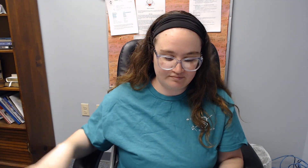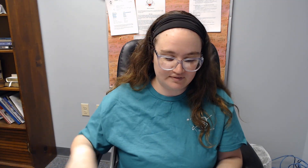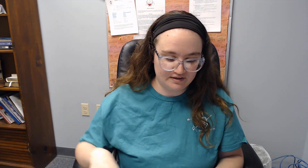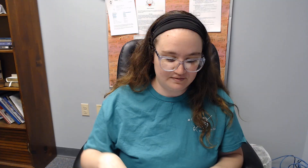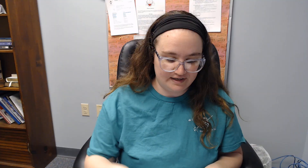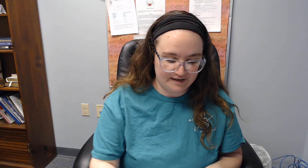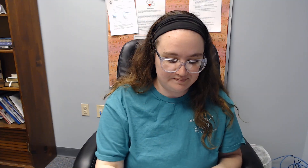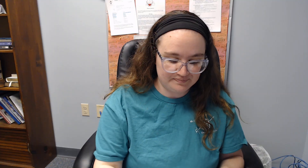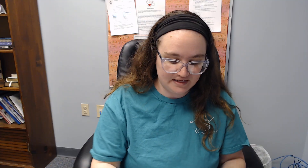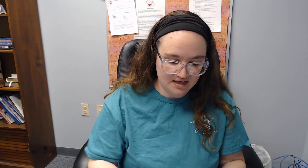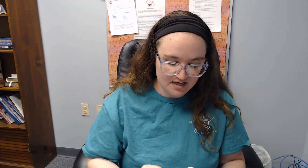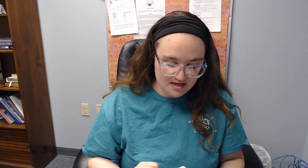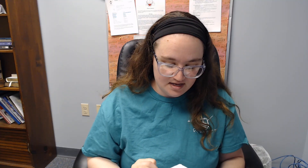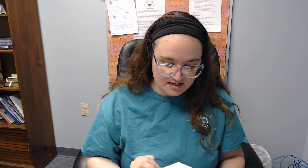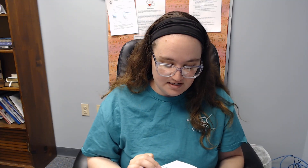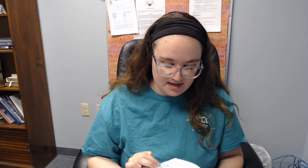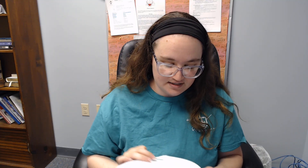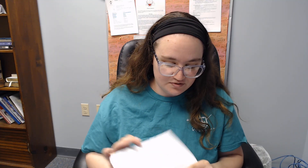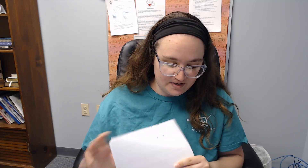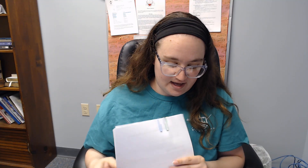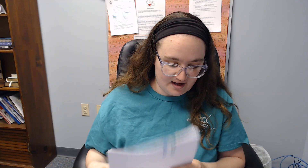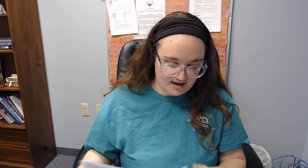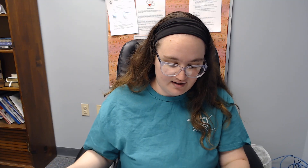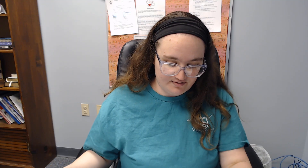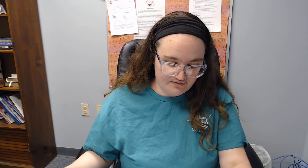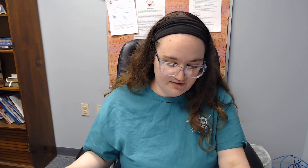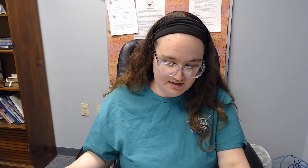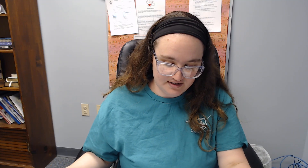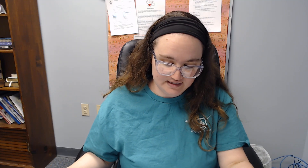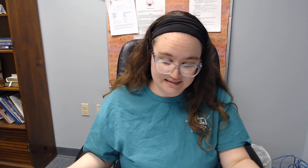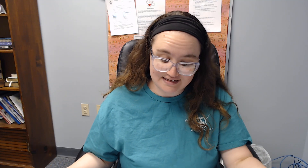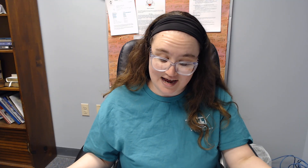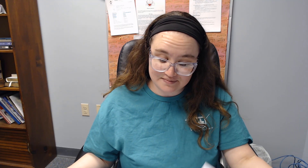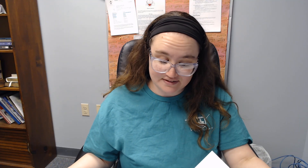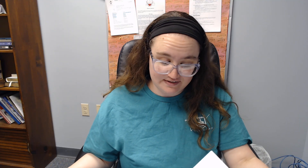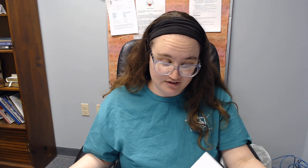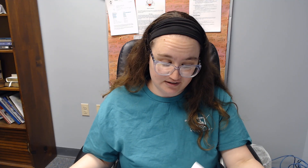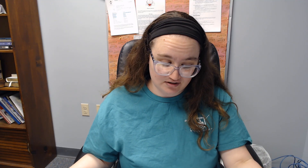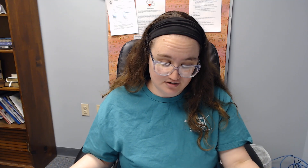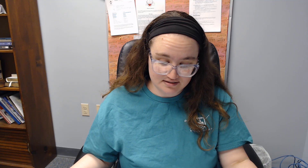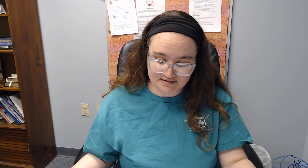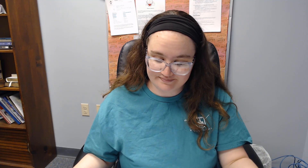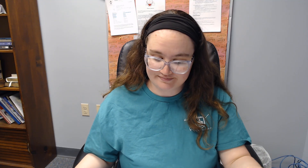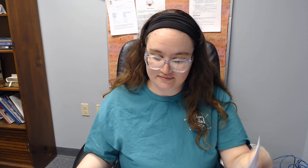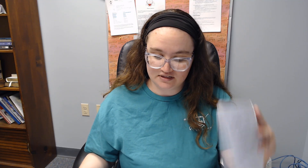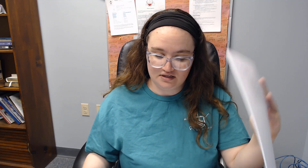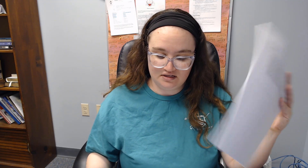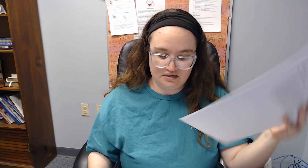one. Okay. Next we have types of hearing loss.